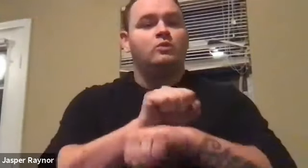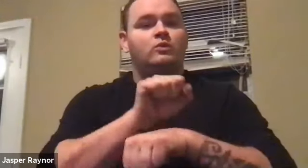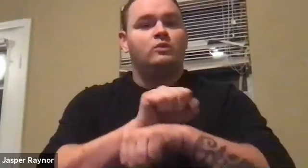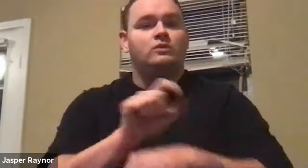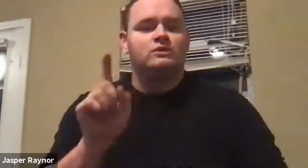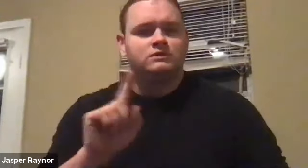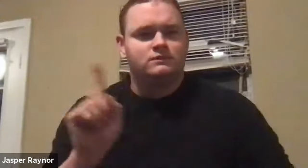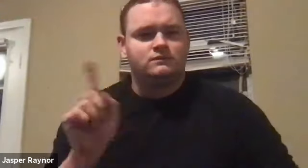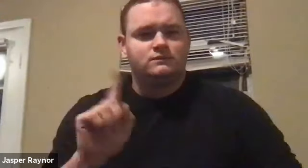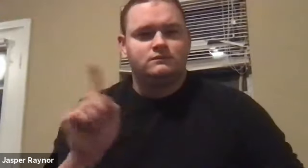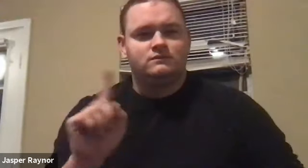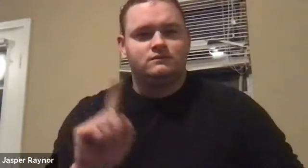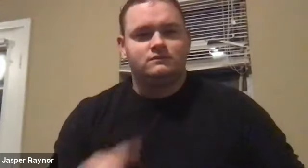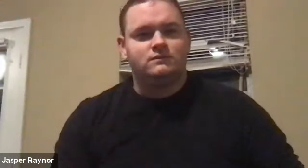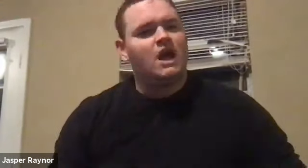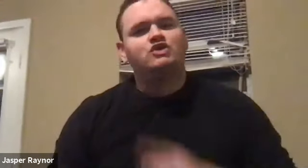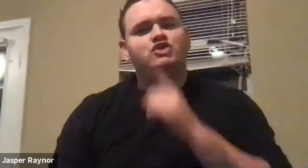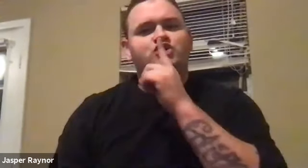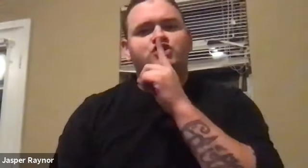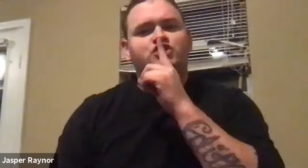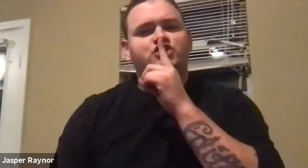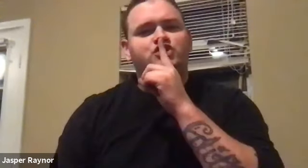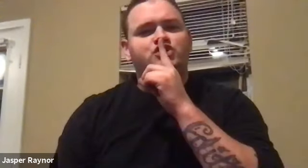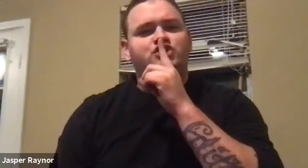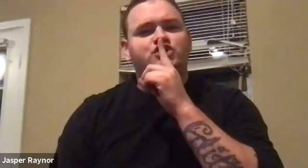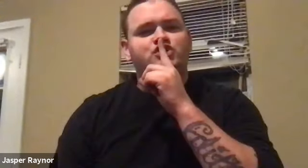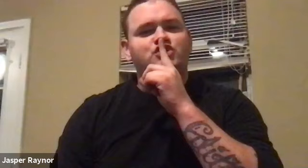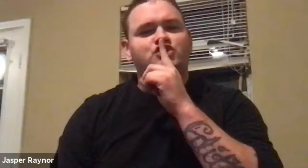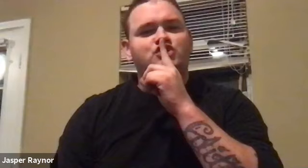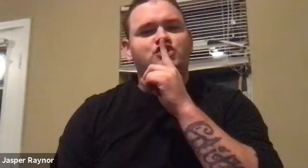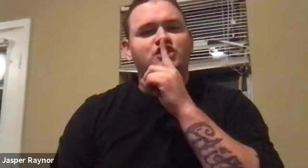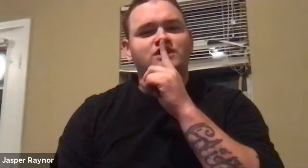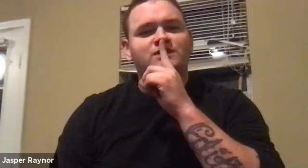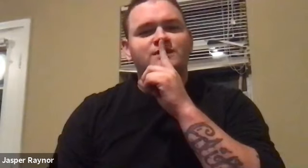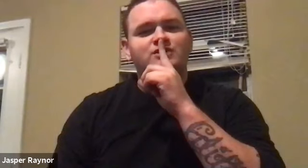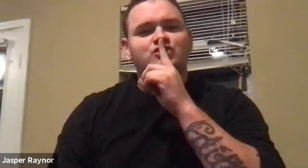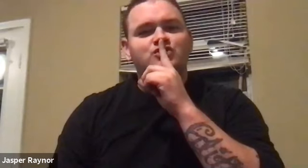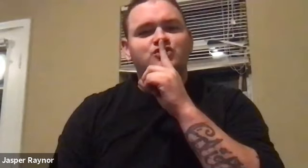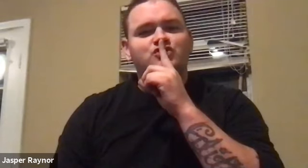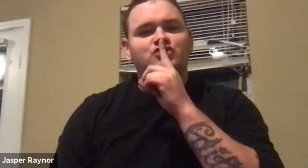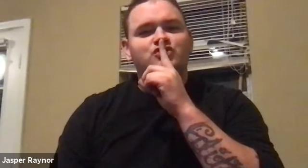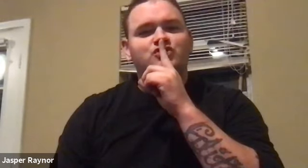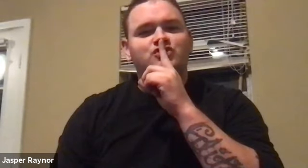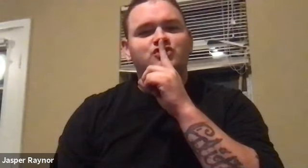This is work, right? Yeah. I can tell myself do it.